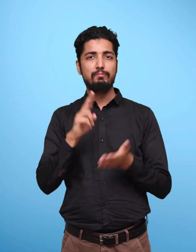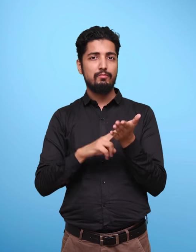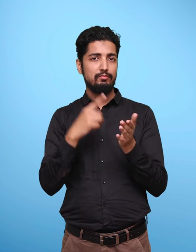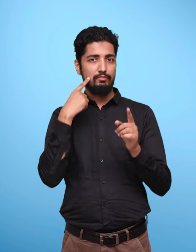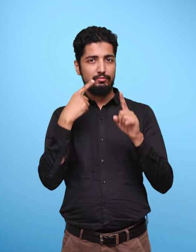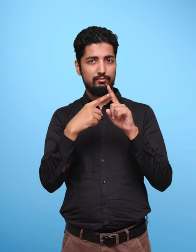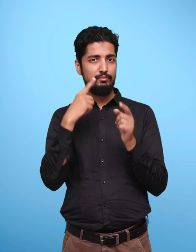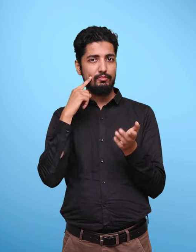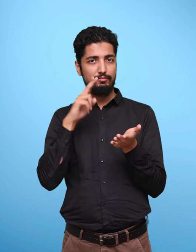given here.